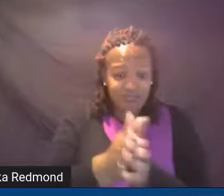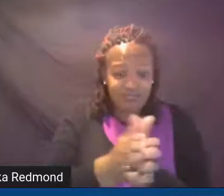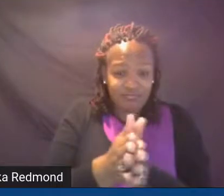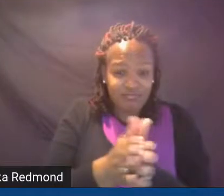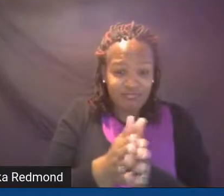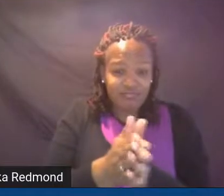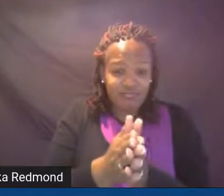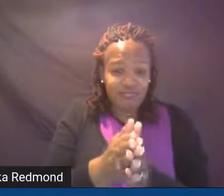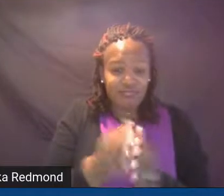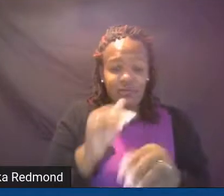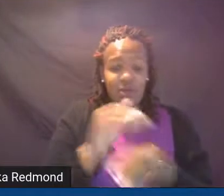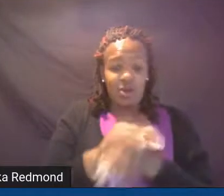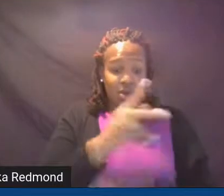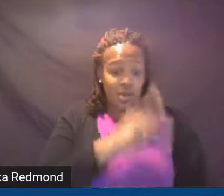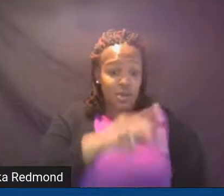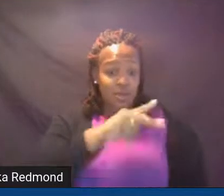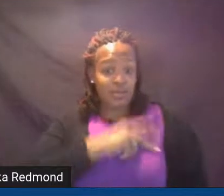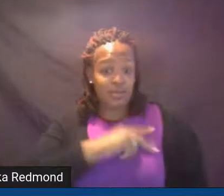professional level,